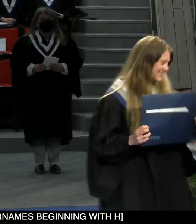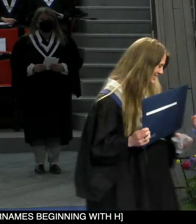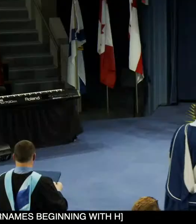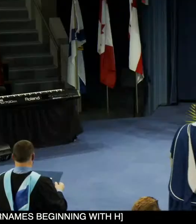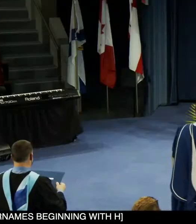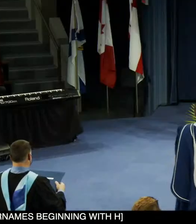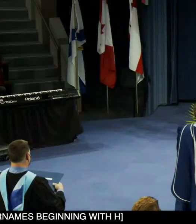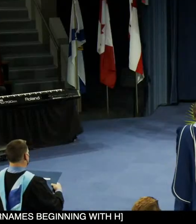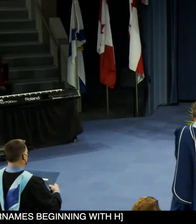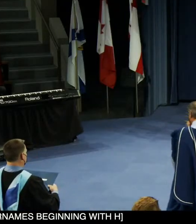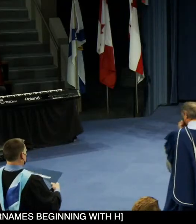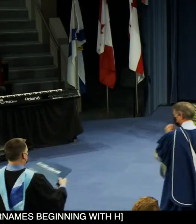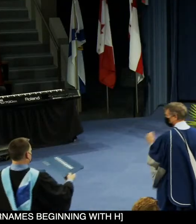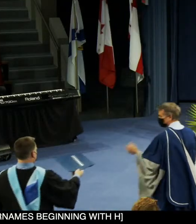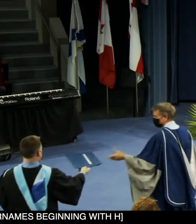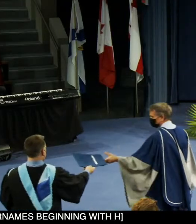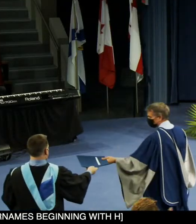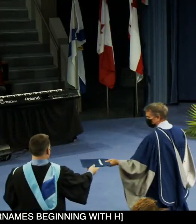Collie McDonald.